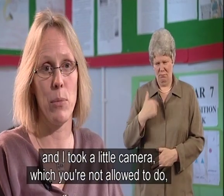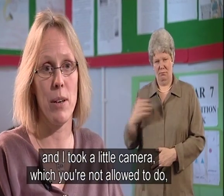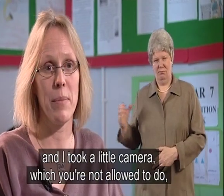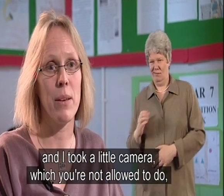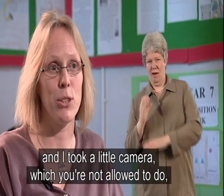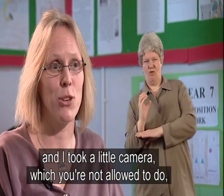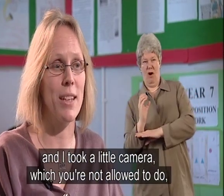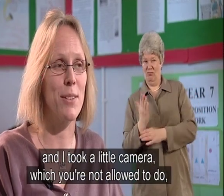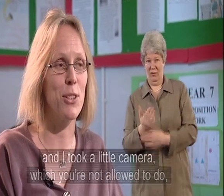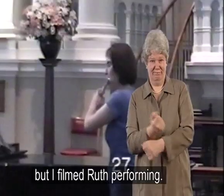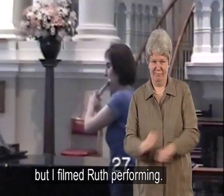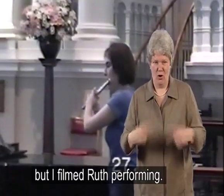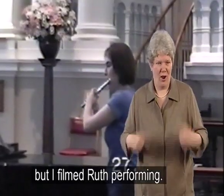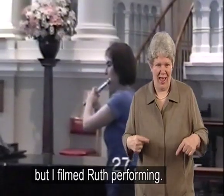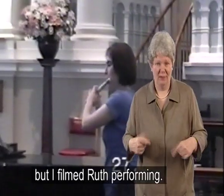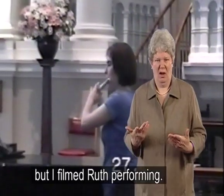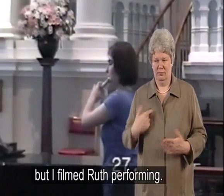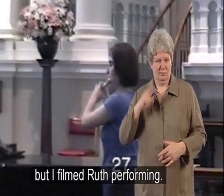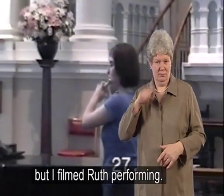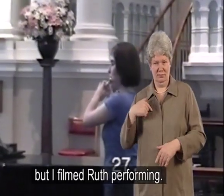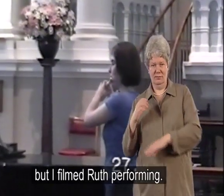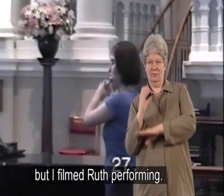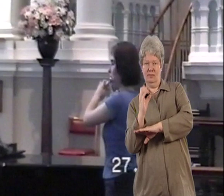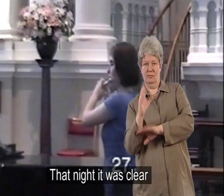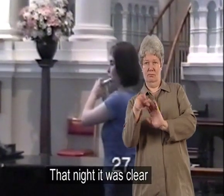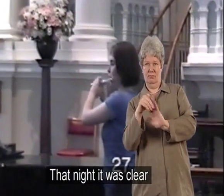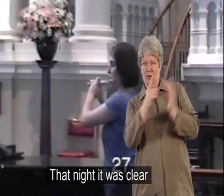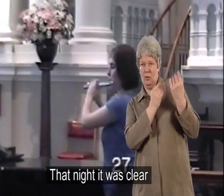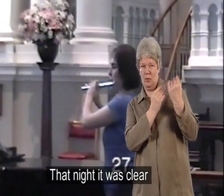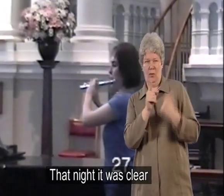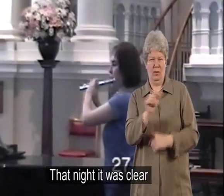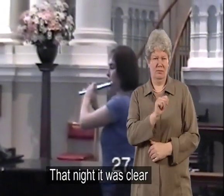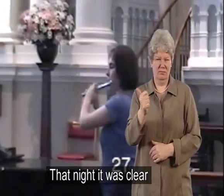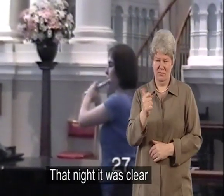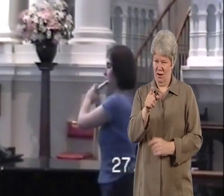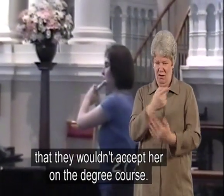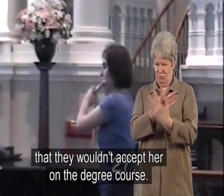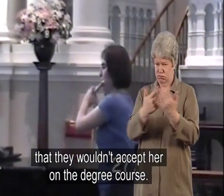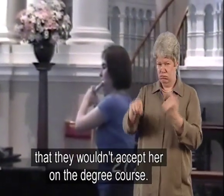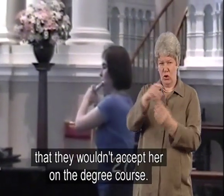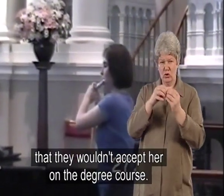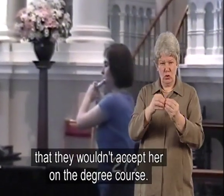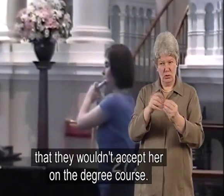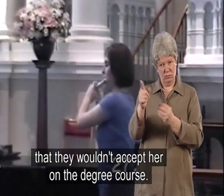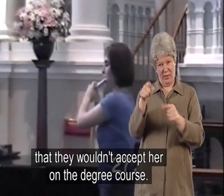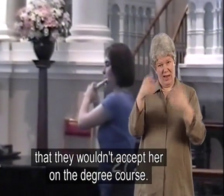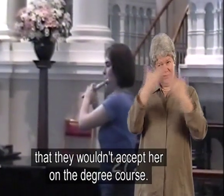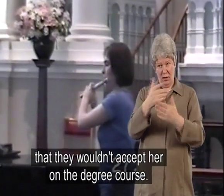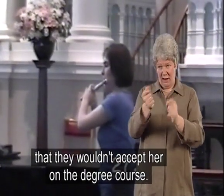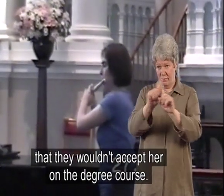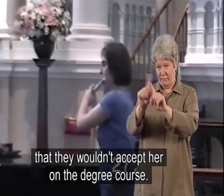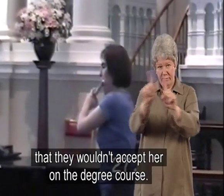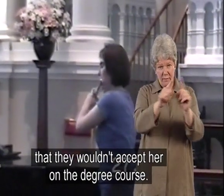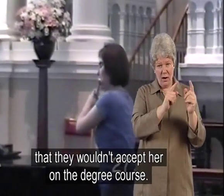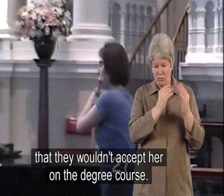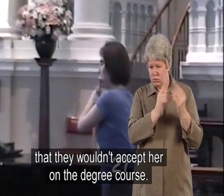little camera, which you're not allowed to do, but I filmed Ruth performing, and she was among a number of students performing that evening. That night it was